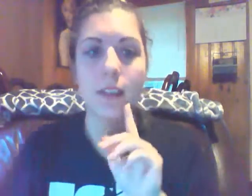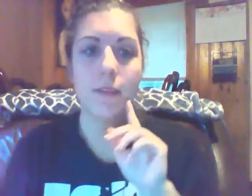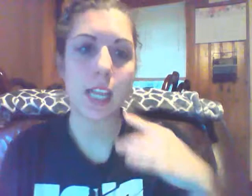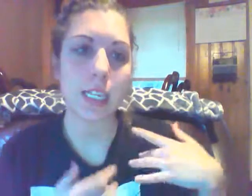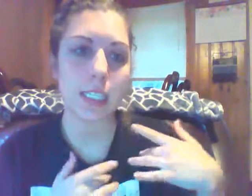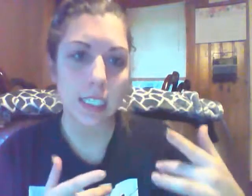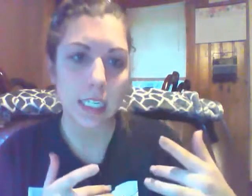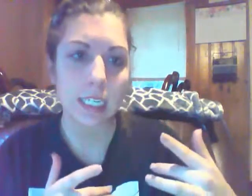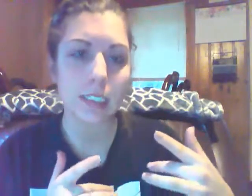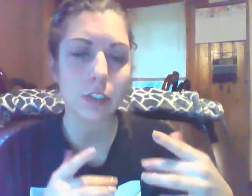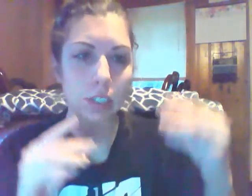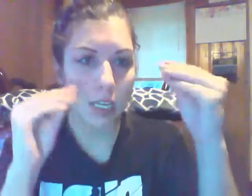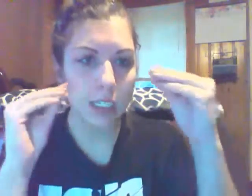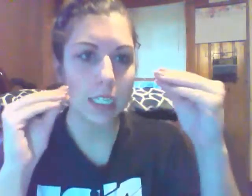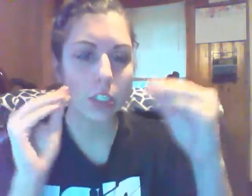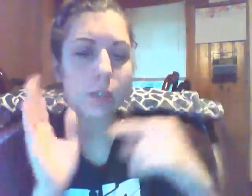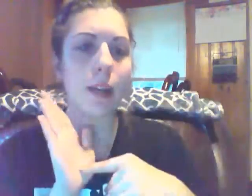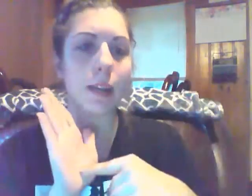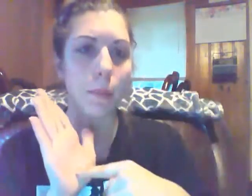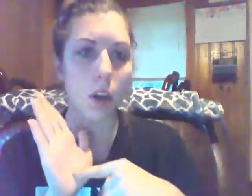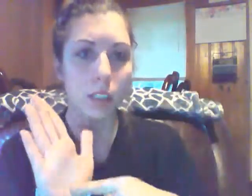deaf tendencies, and just kind of teaching by modeling.